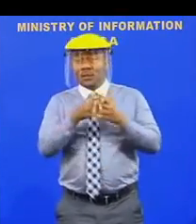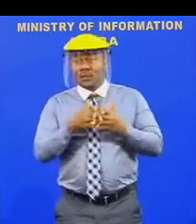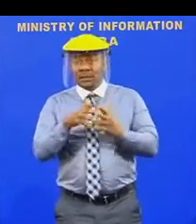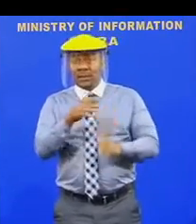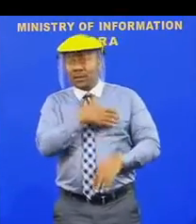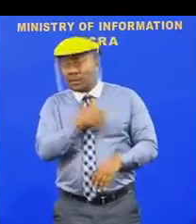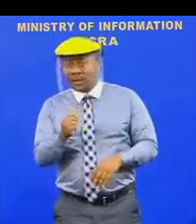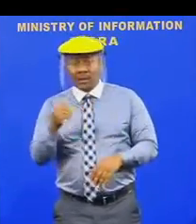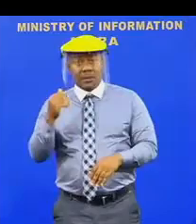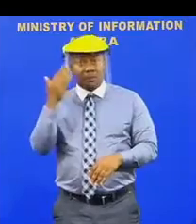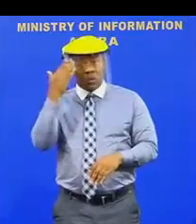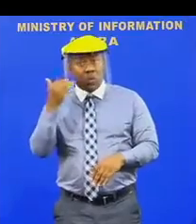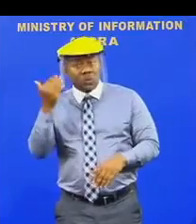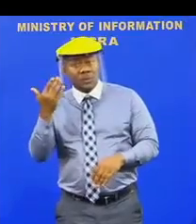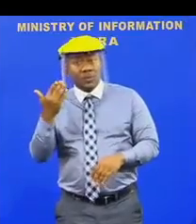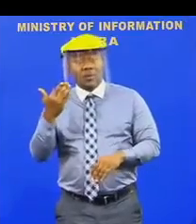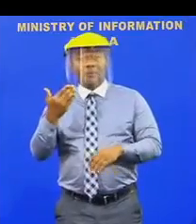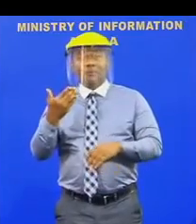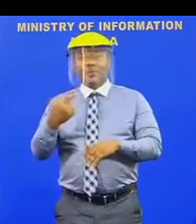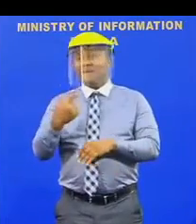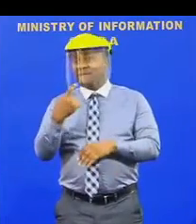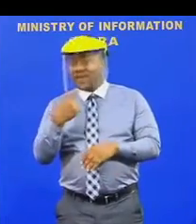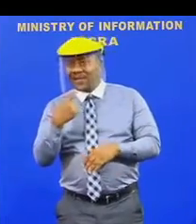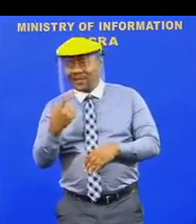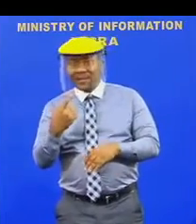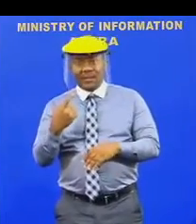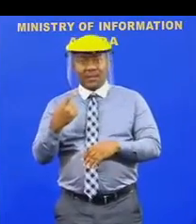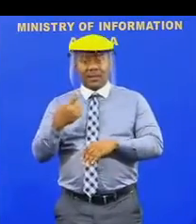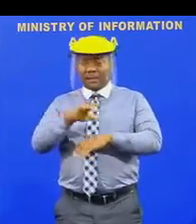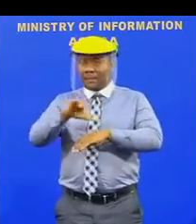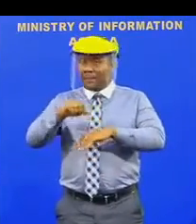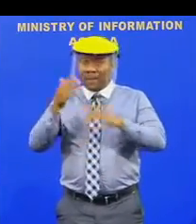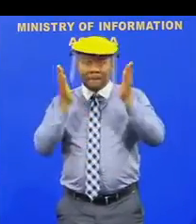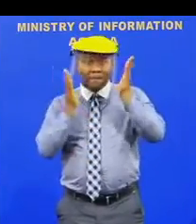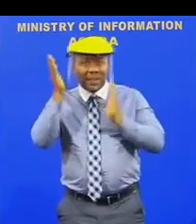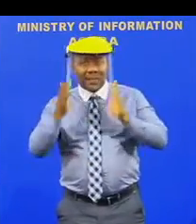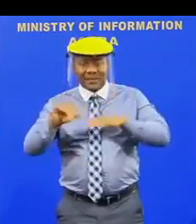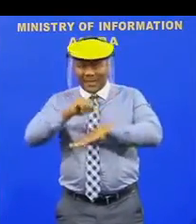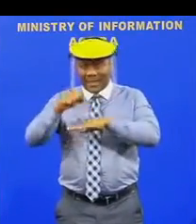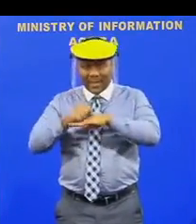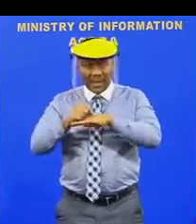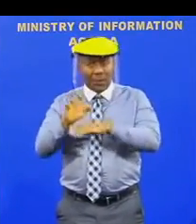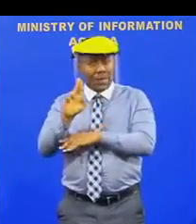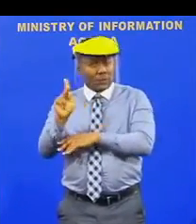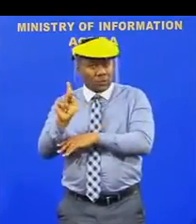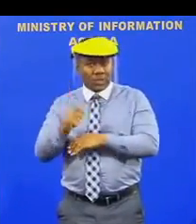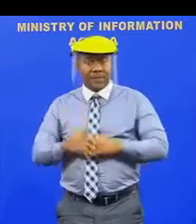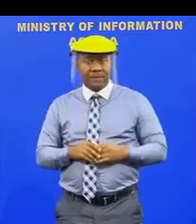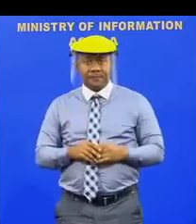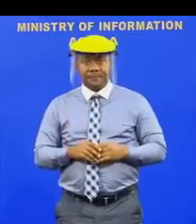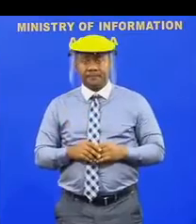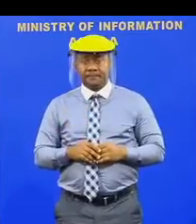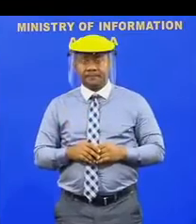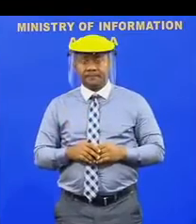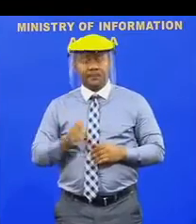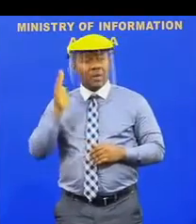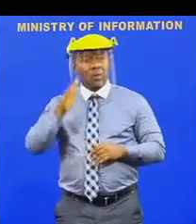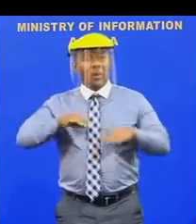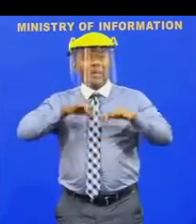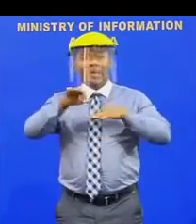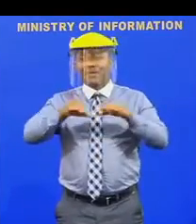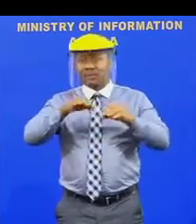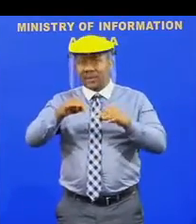Canada, Korea, Finland, Malaysia, Singapore, and UK. I will just give you an idea of